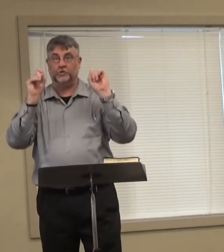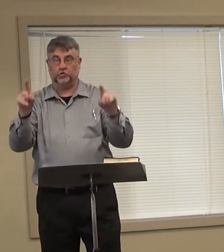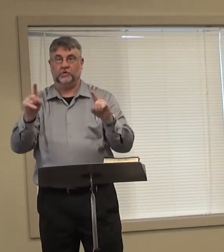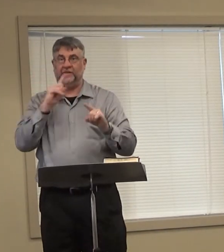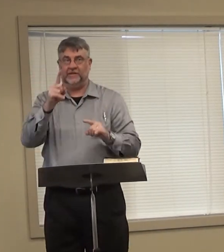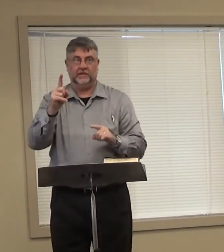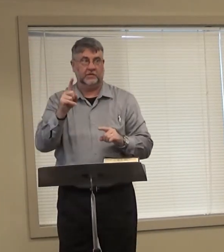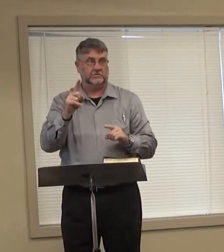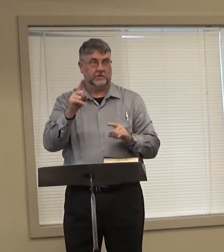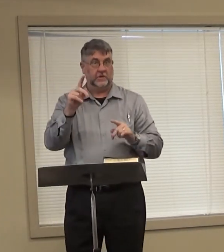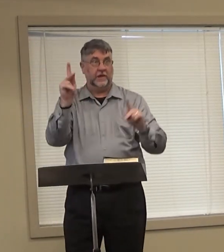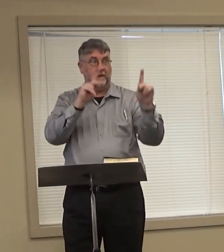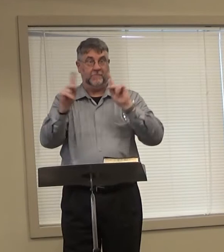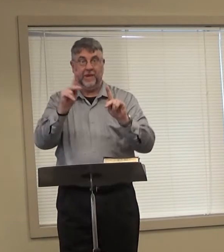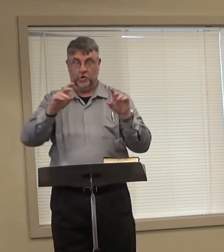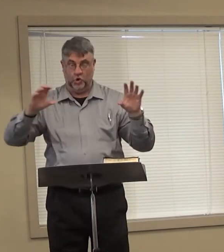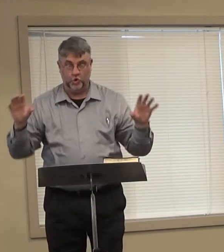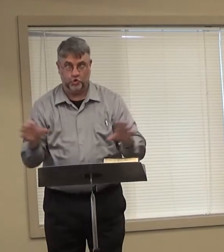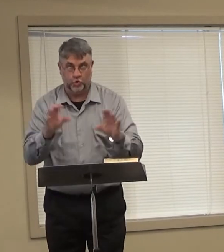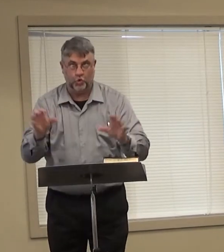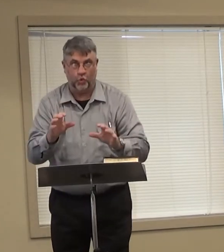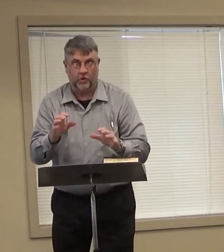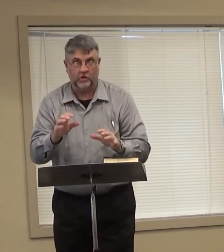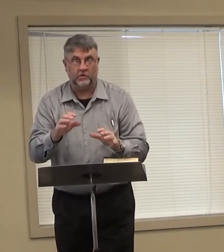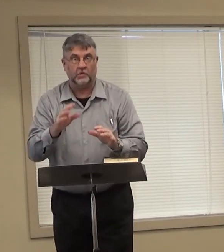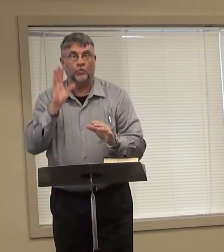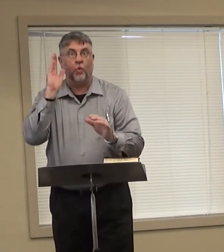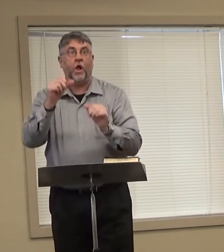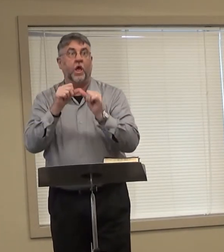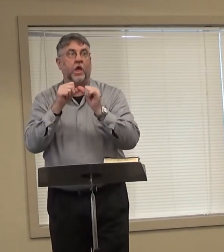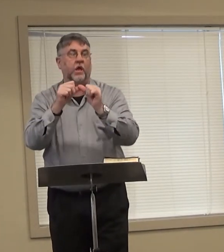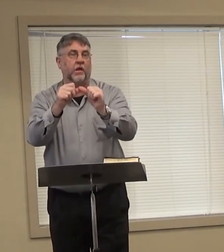are determined to do in the new year.